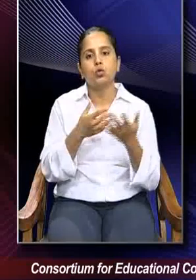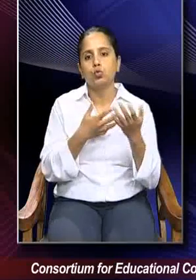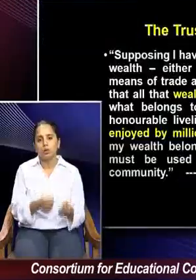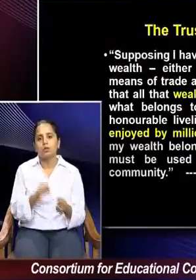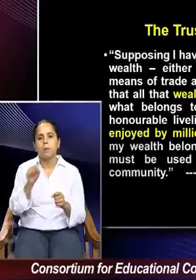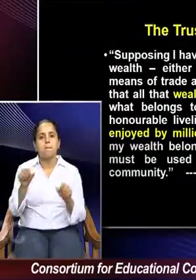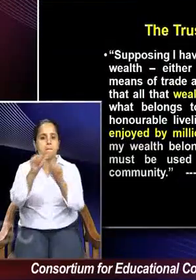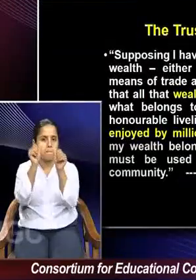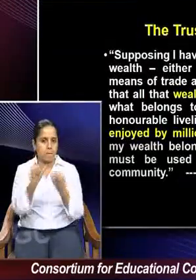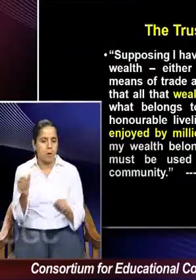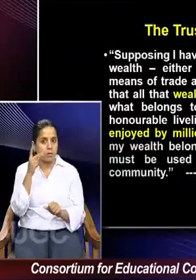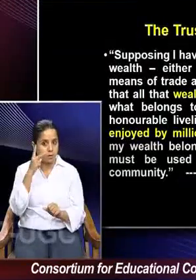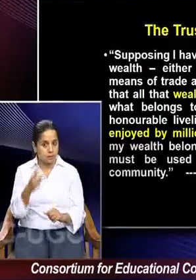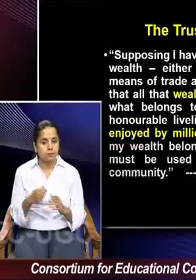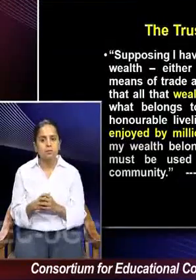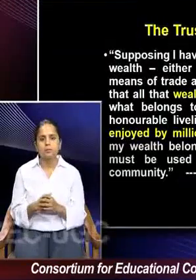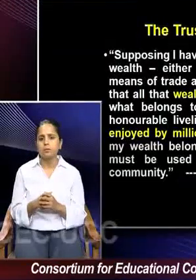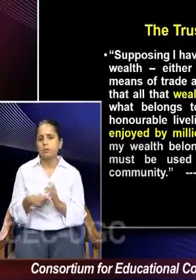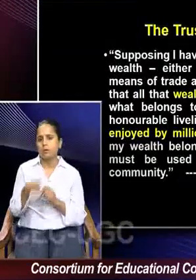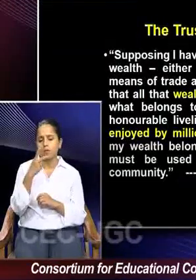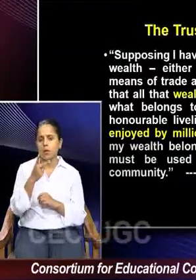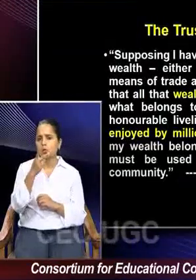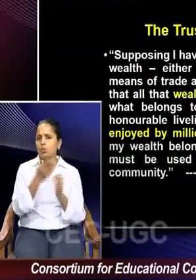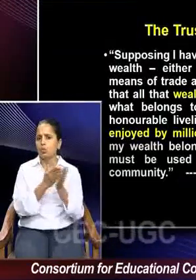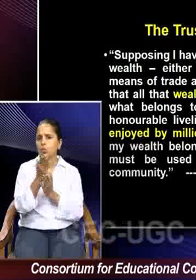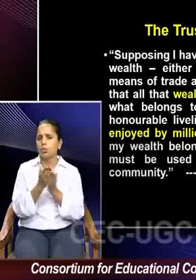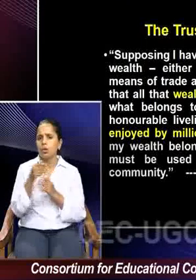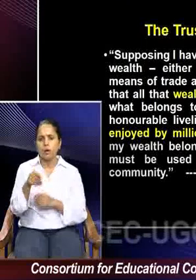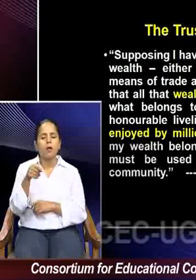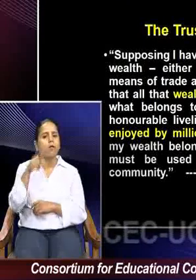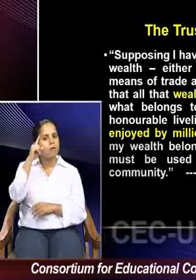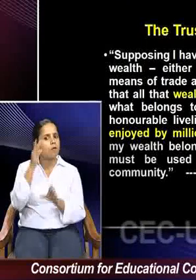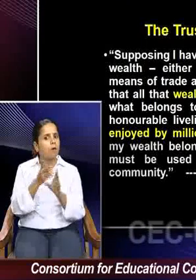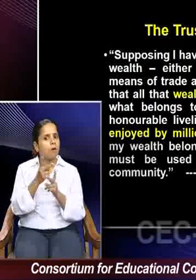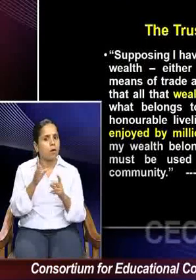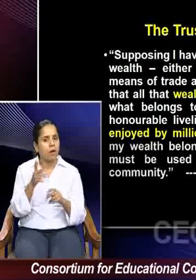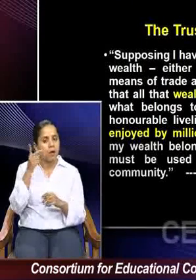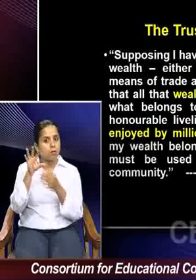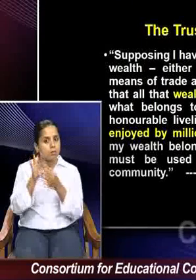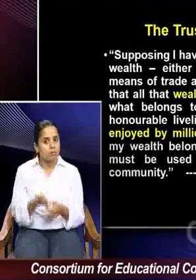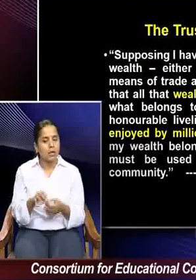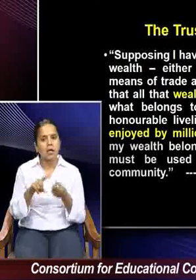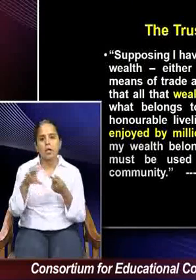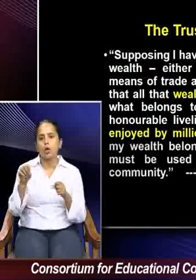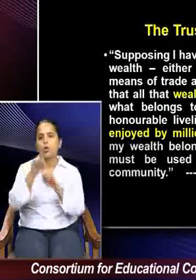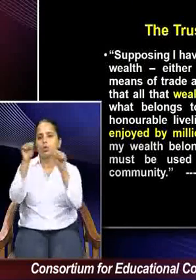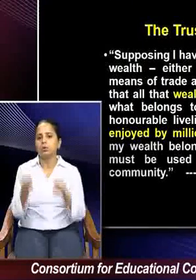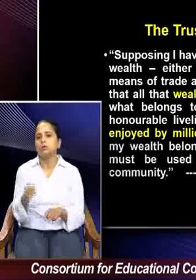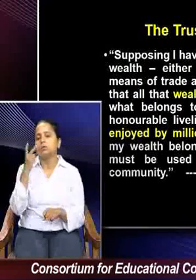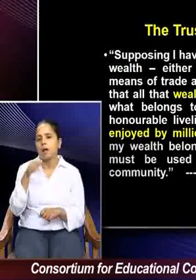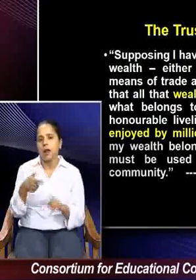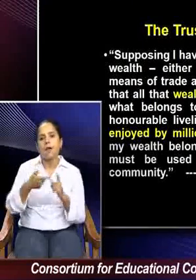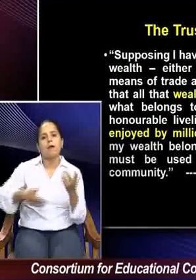model. There are in fact two philosophies which are fundamental and they connect to ecosystem, ecology,